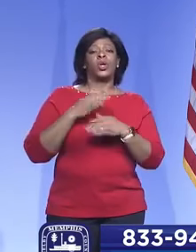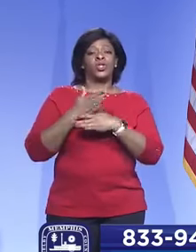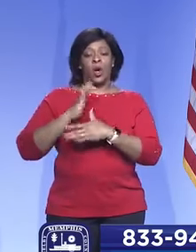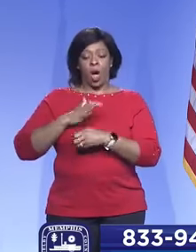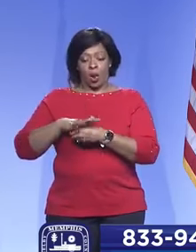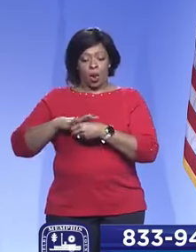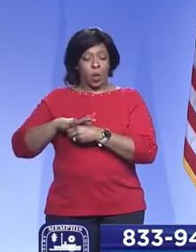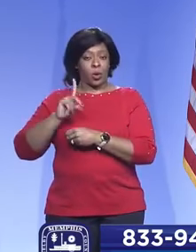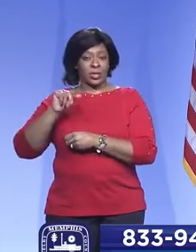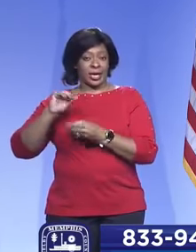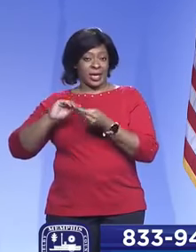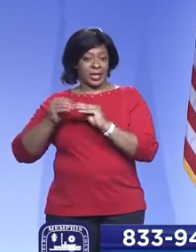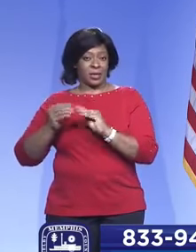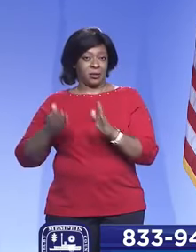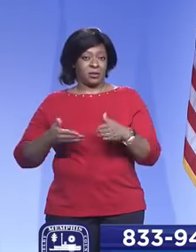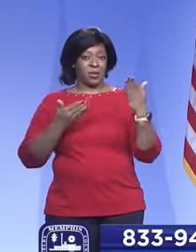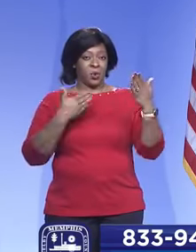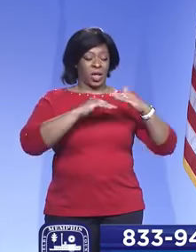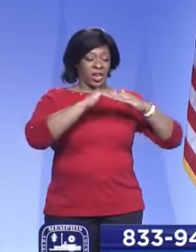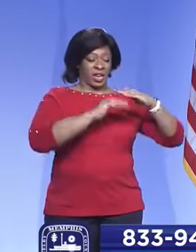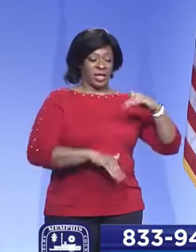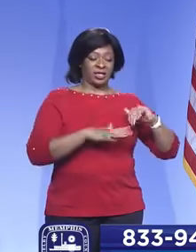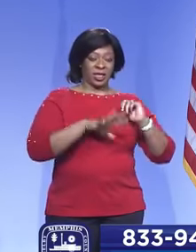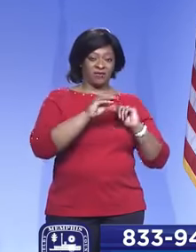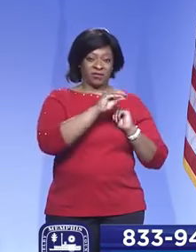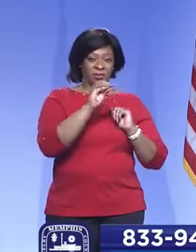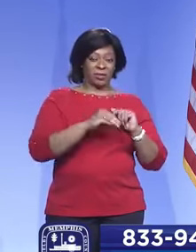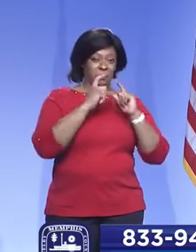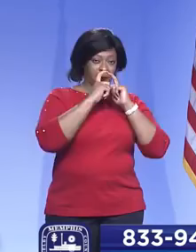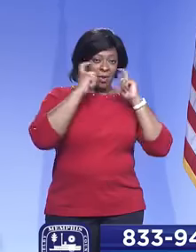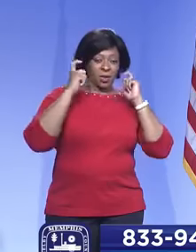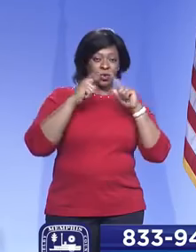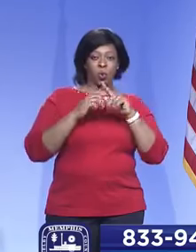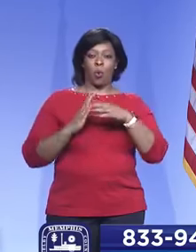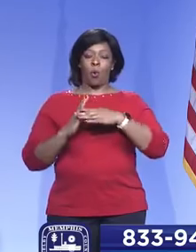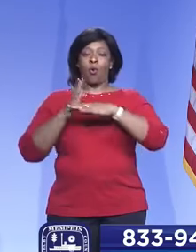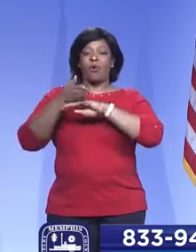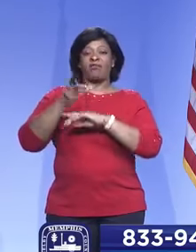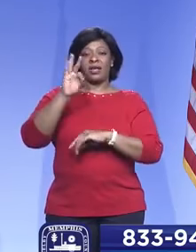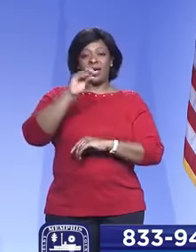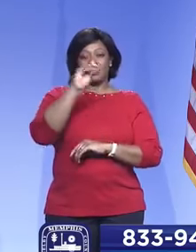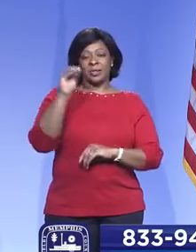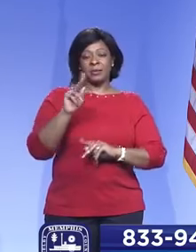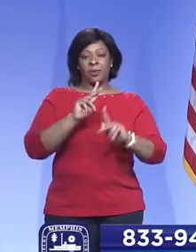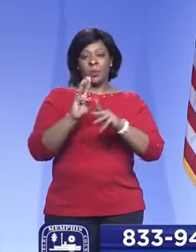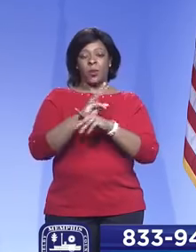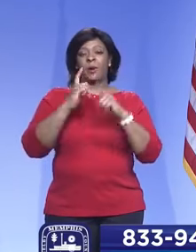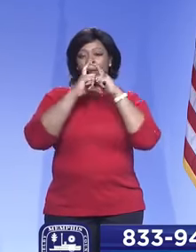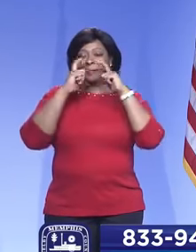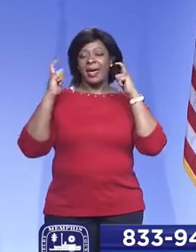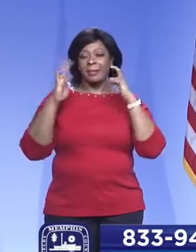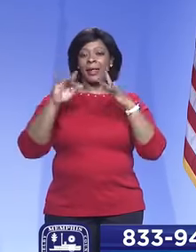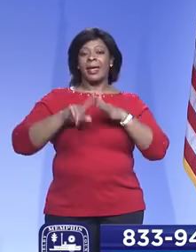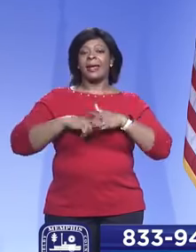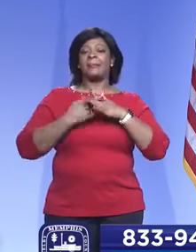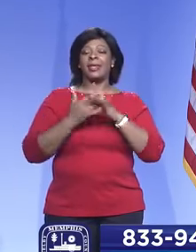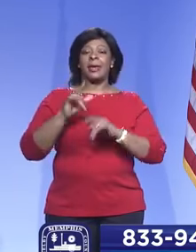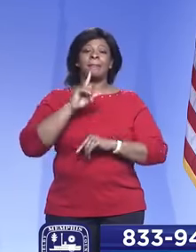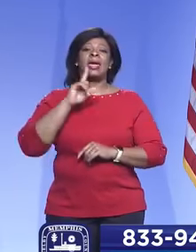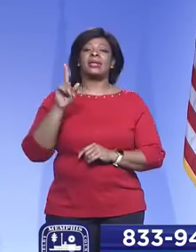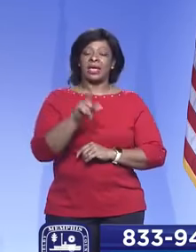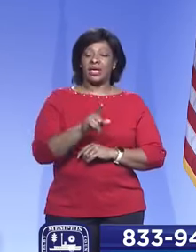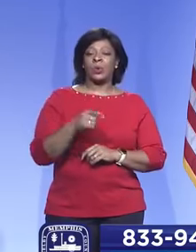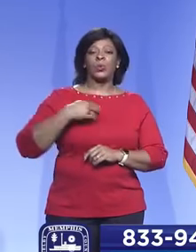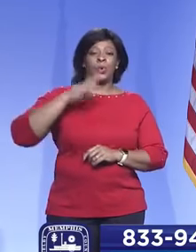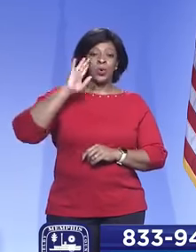that showed we went from less than 50% masking to well over 90% masking just by implementing the mandate. So